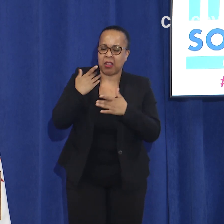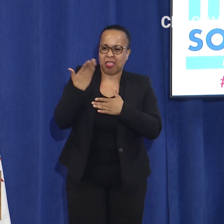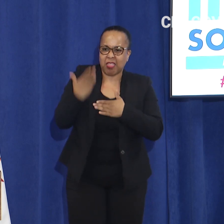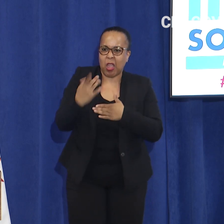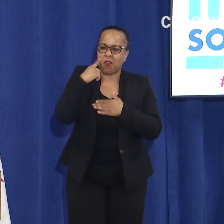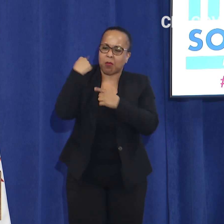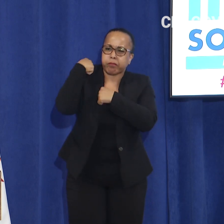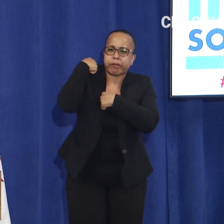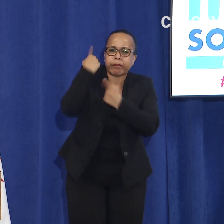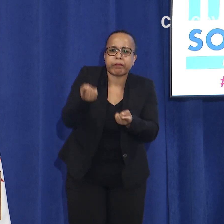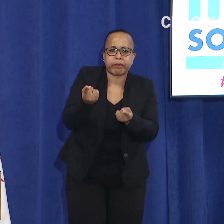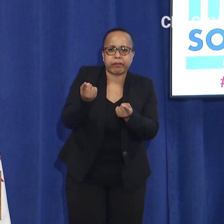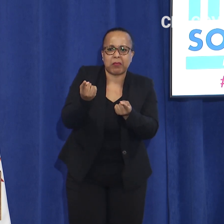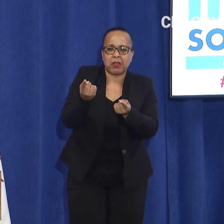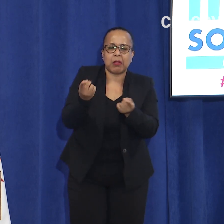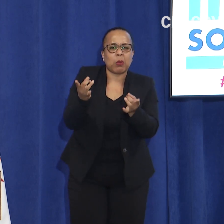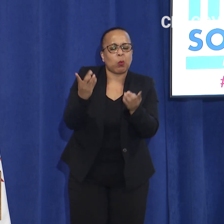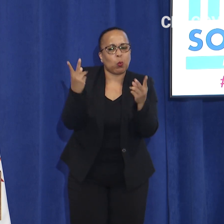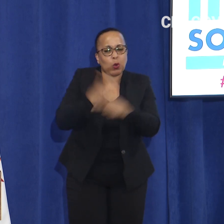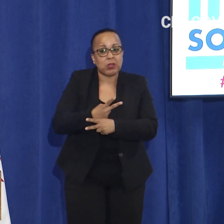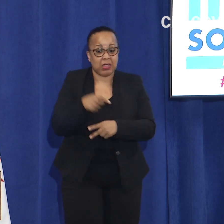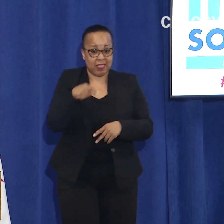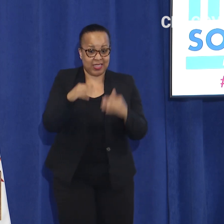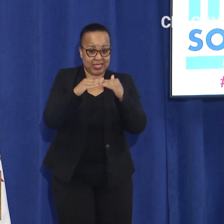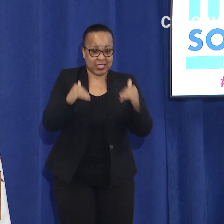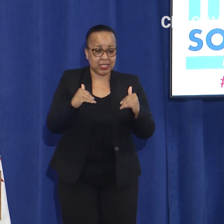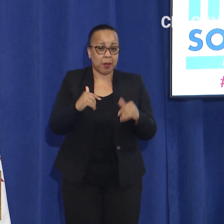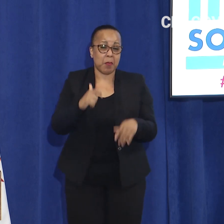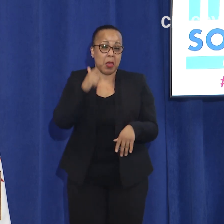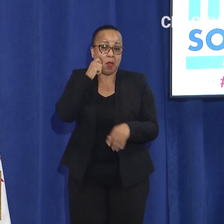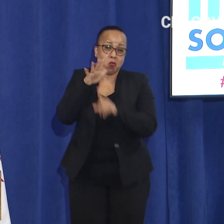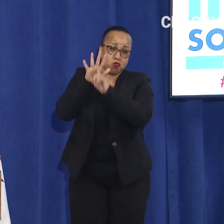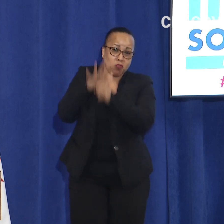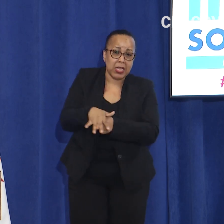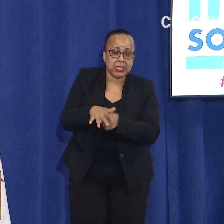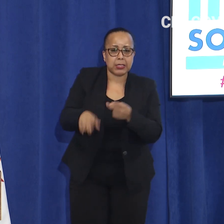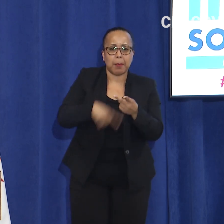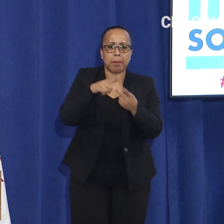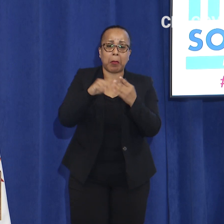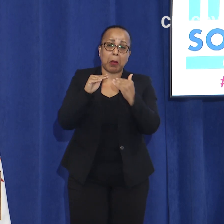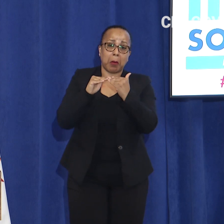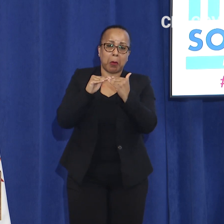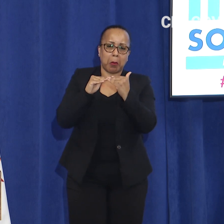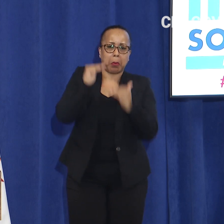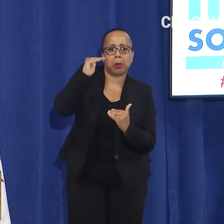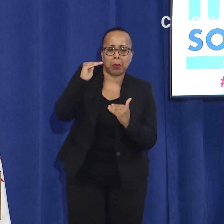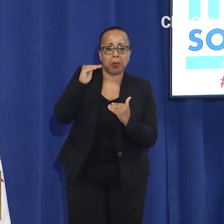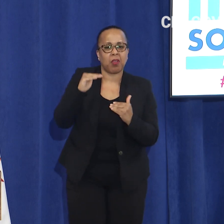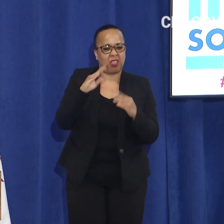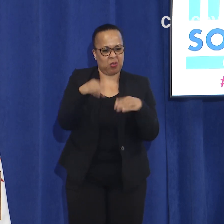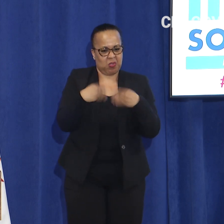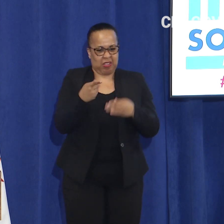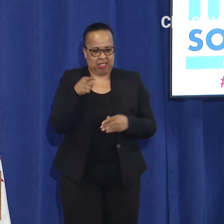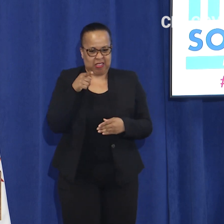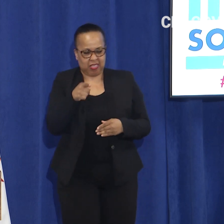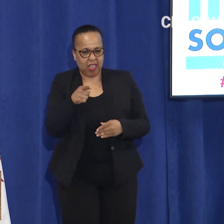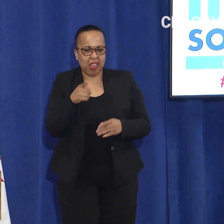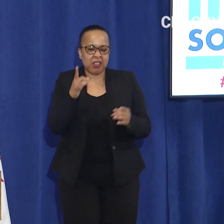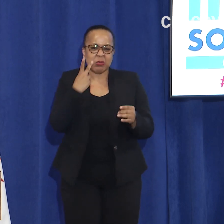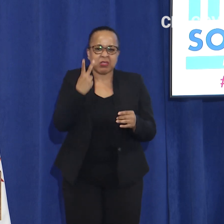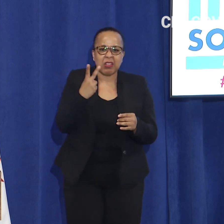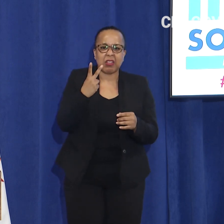for generations. It's a system of racism and inequality that has created the gulf in the rates of